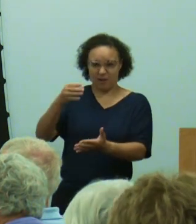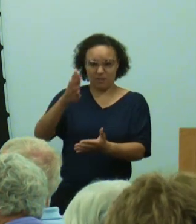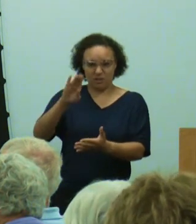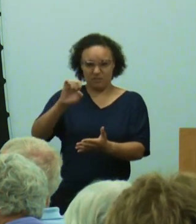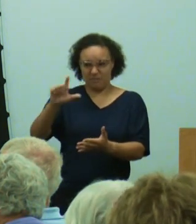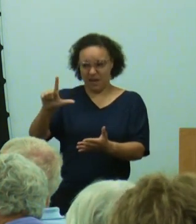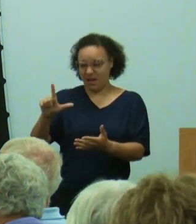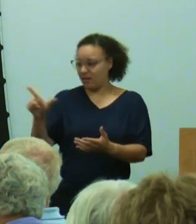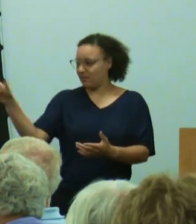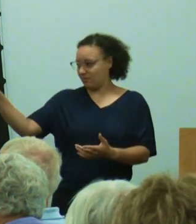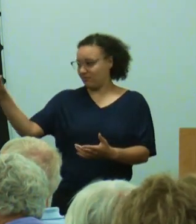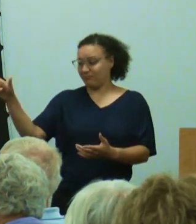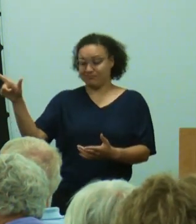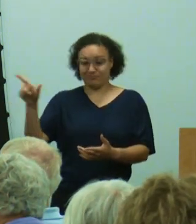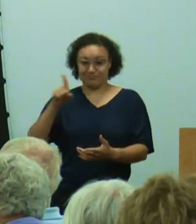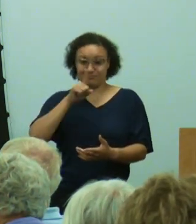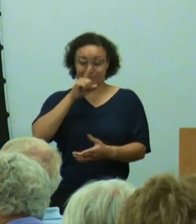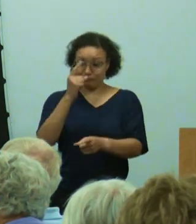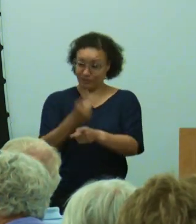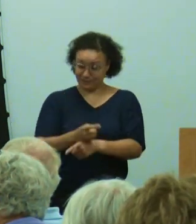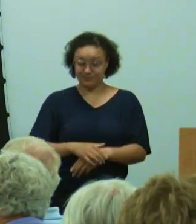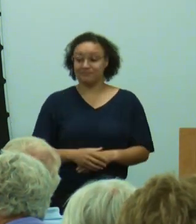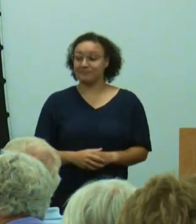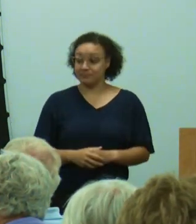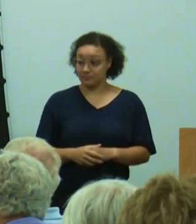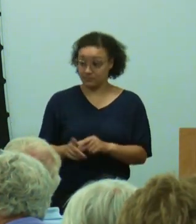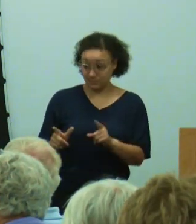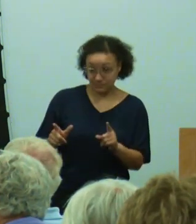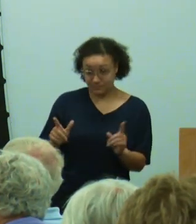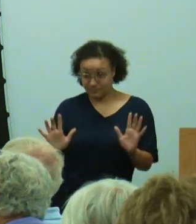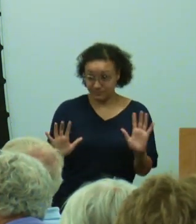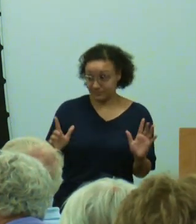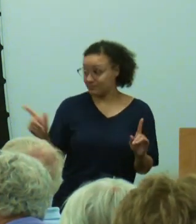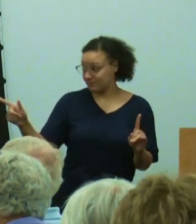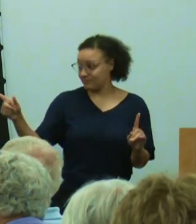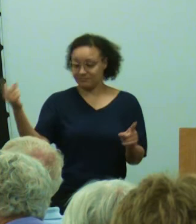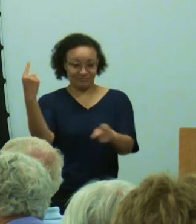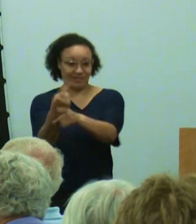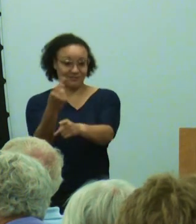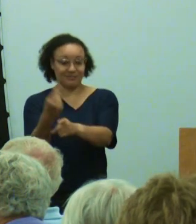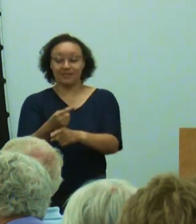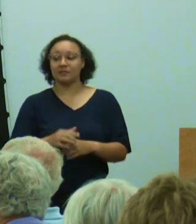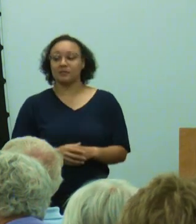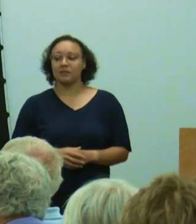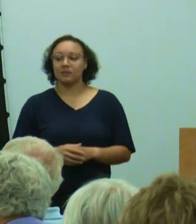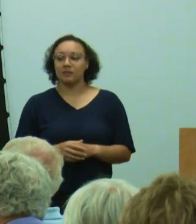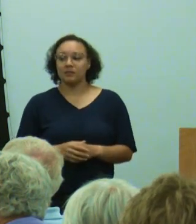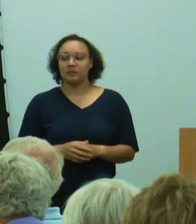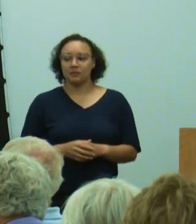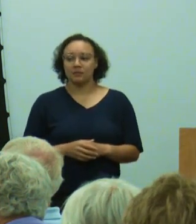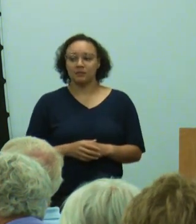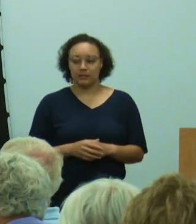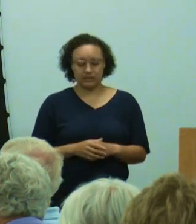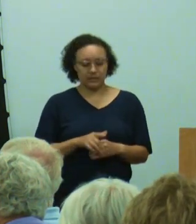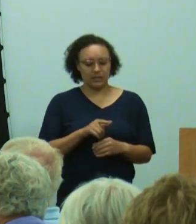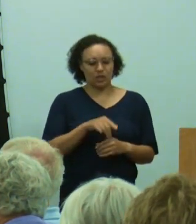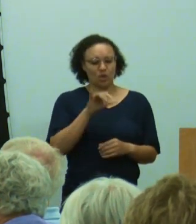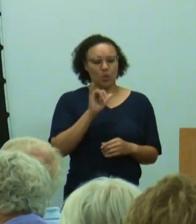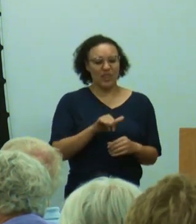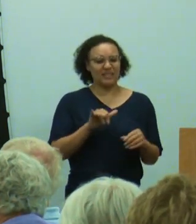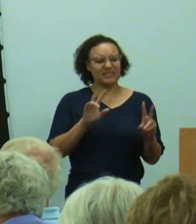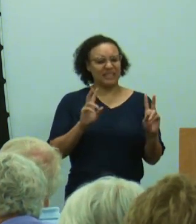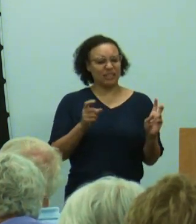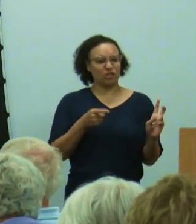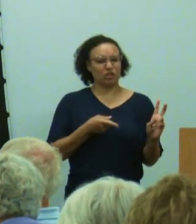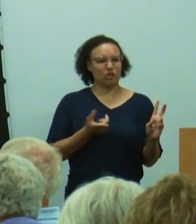is the standard? Yes? Okay, so then why is this issue on? Because